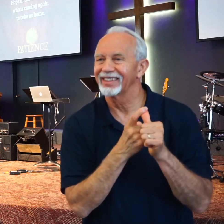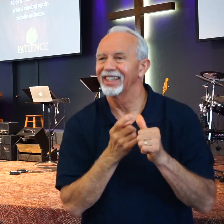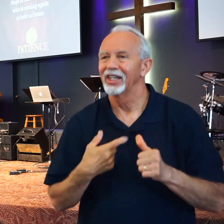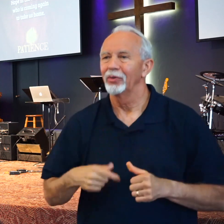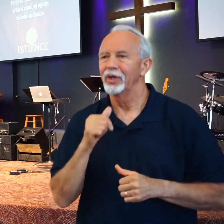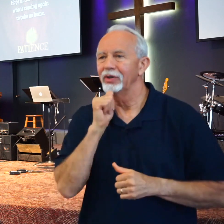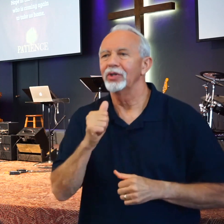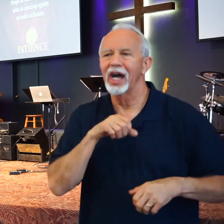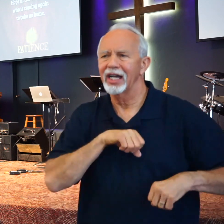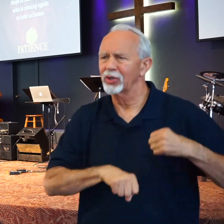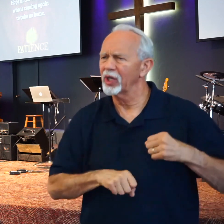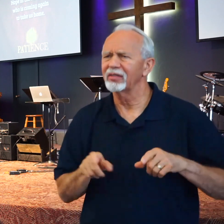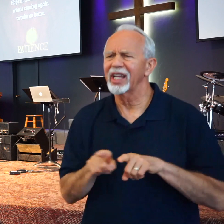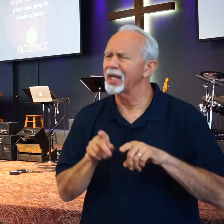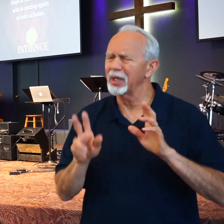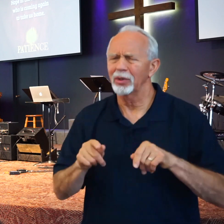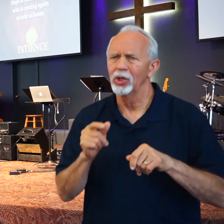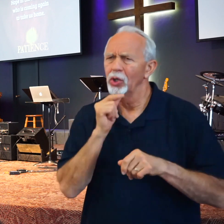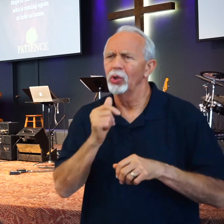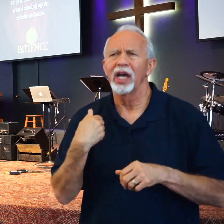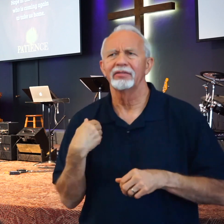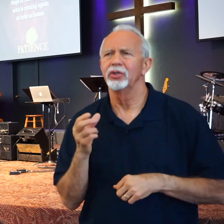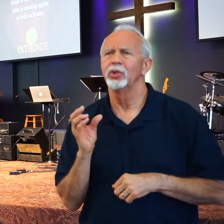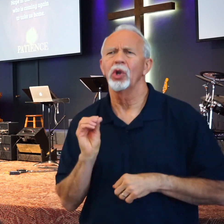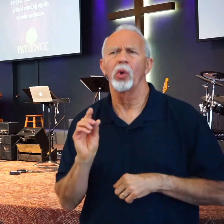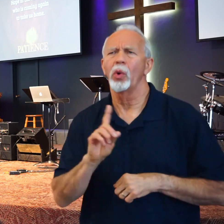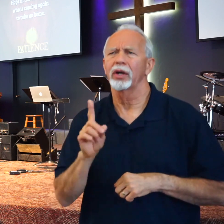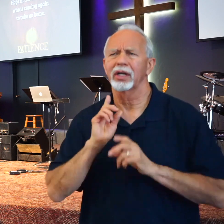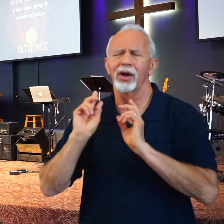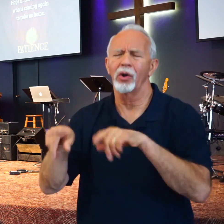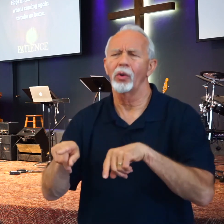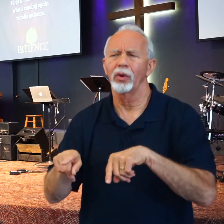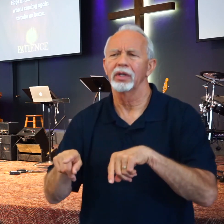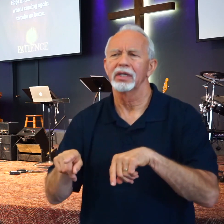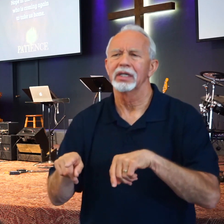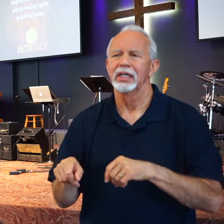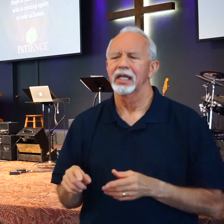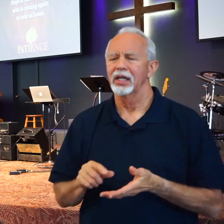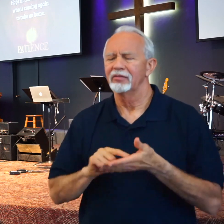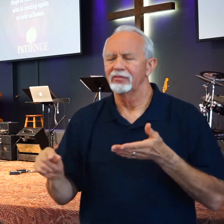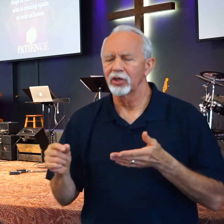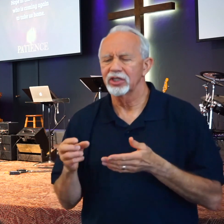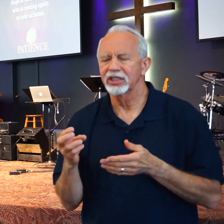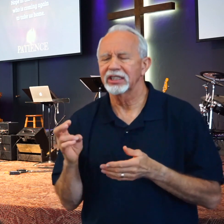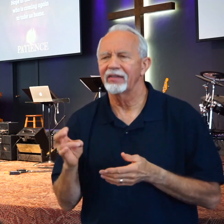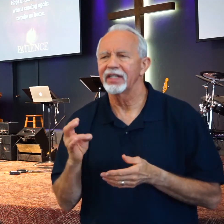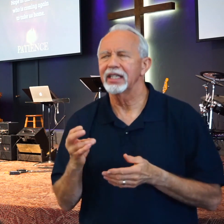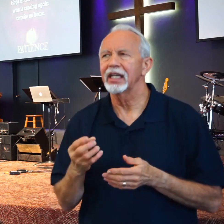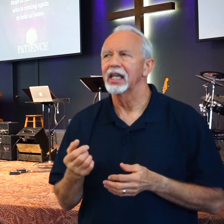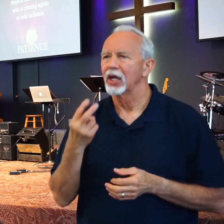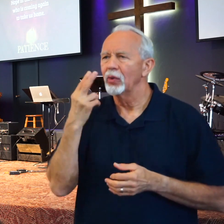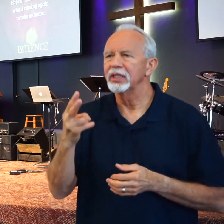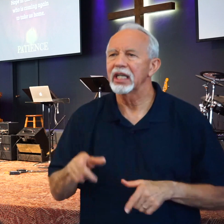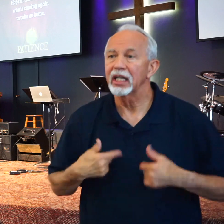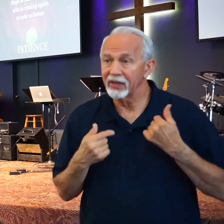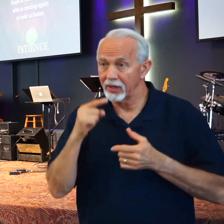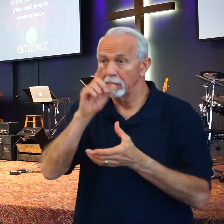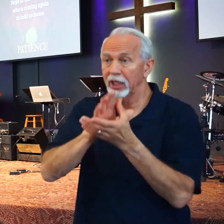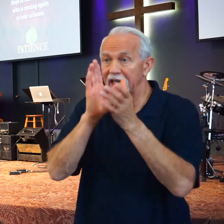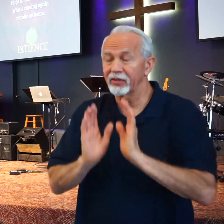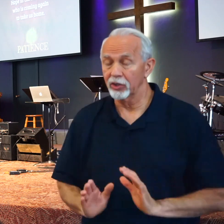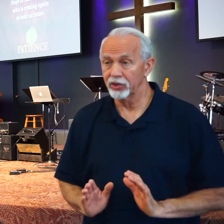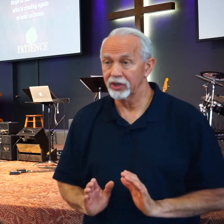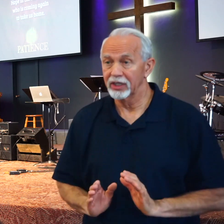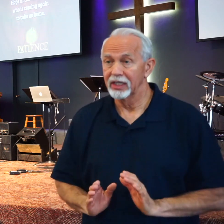not grieve as those with nowhere to go. In verse 17, we see that living believers at the time of Jesus coming back will